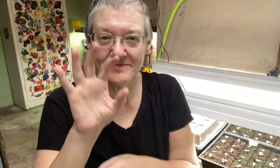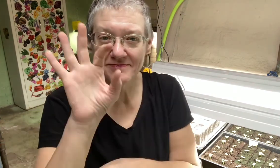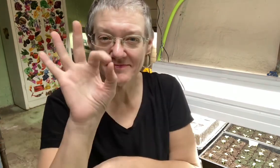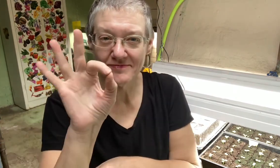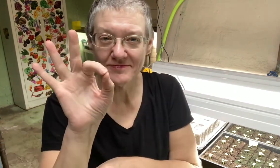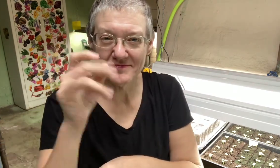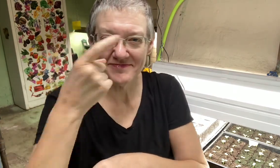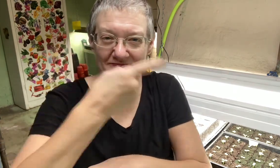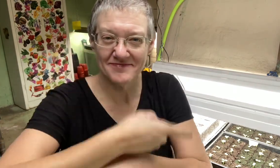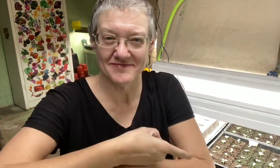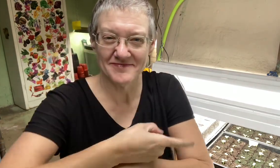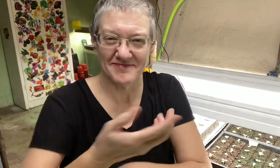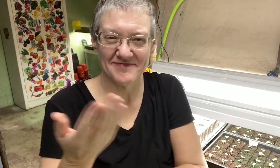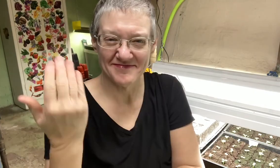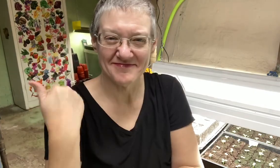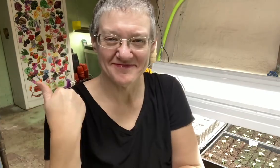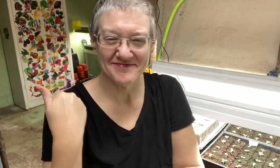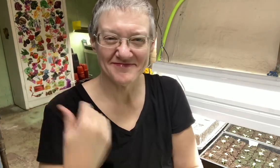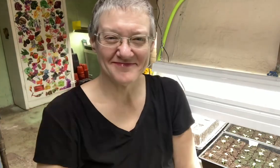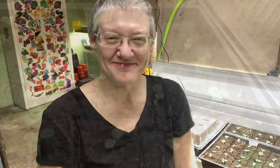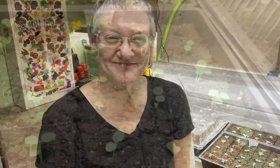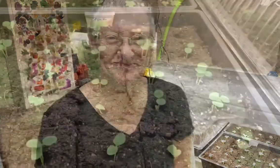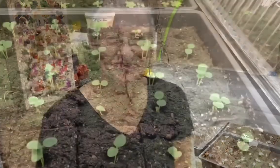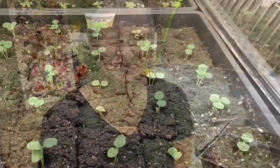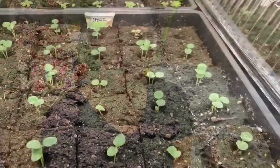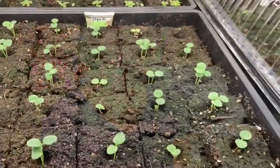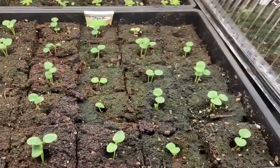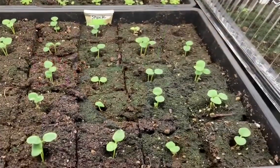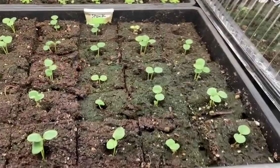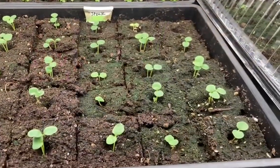And these were started 9 days ago.